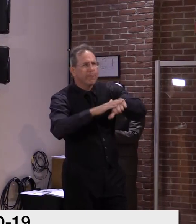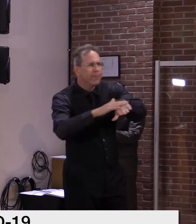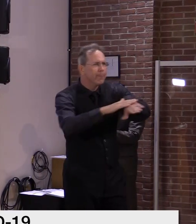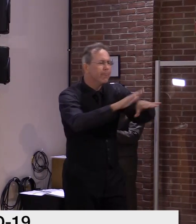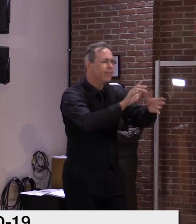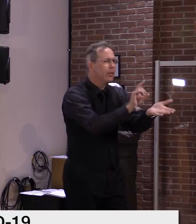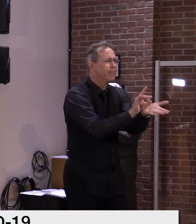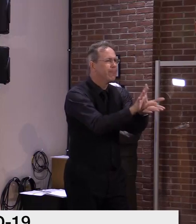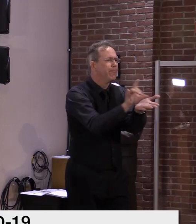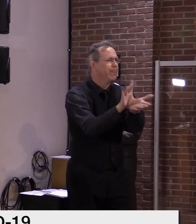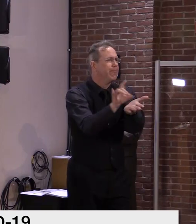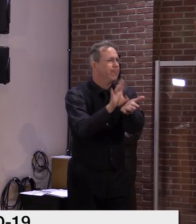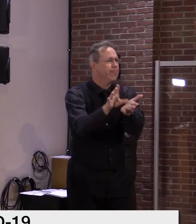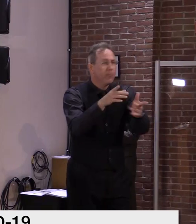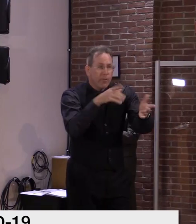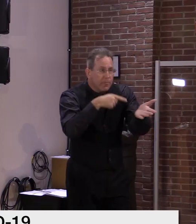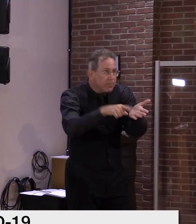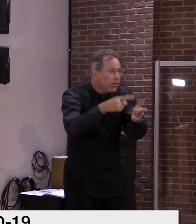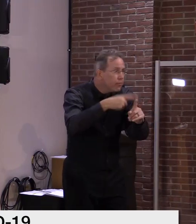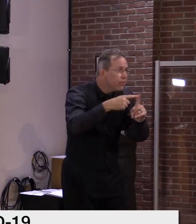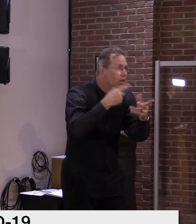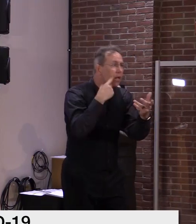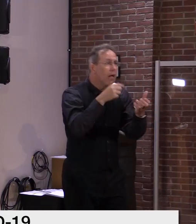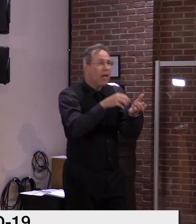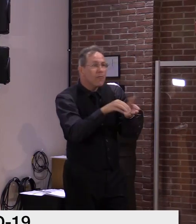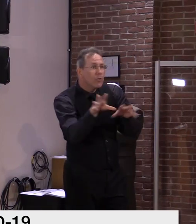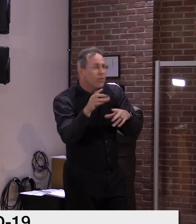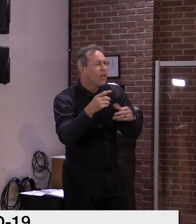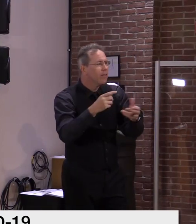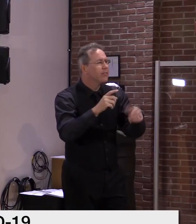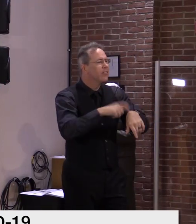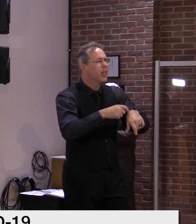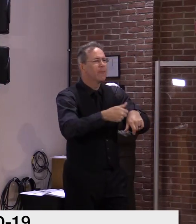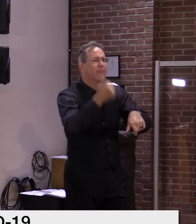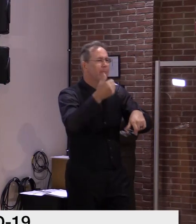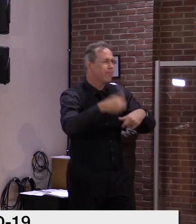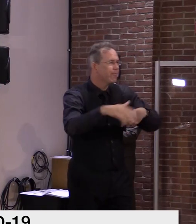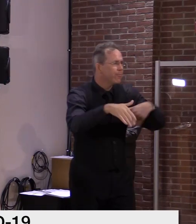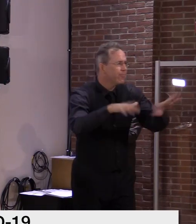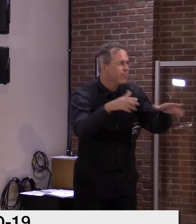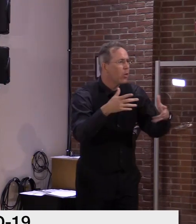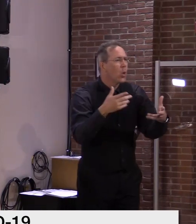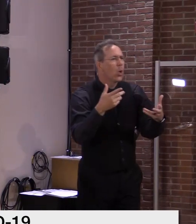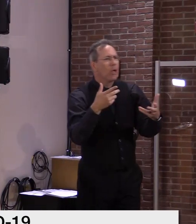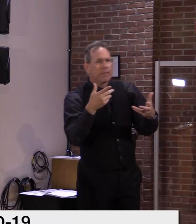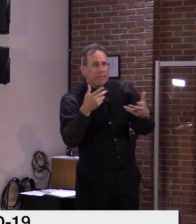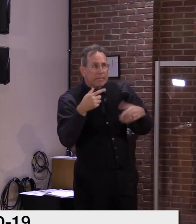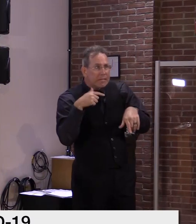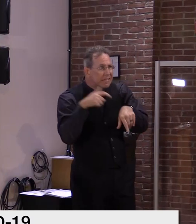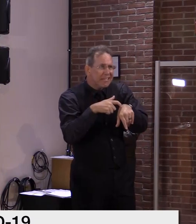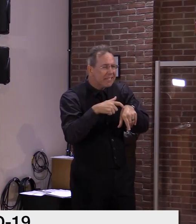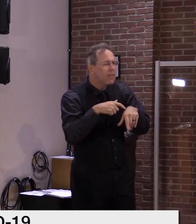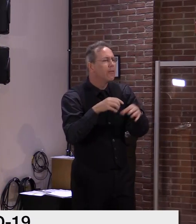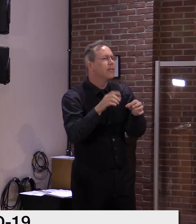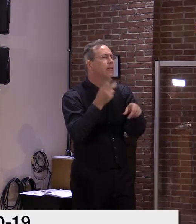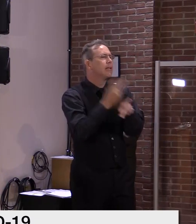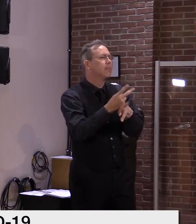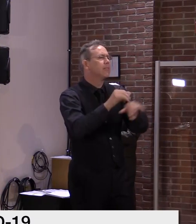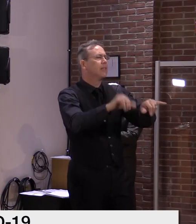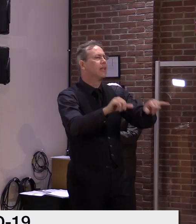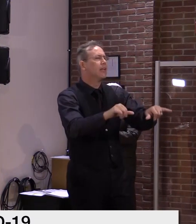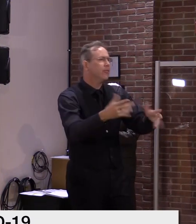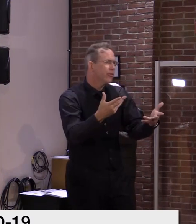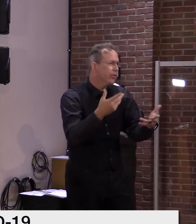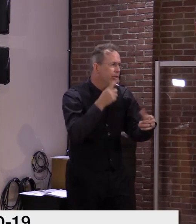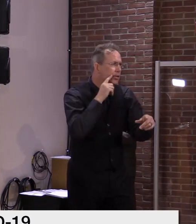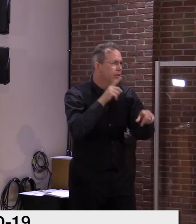it continues for other reasons, all the restrictions will be lifted at that point in time. So I would say